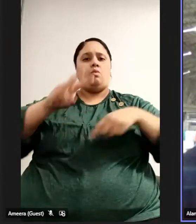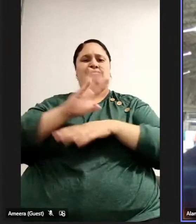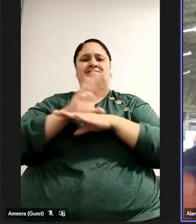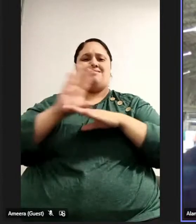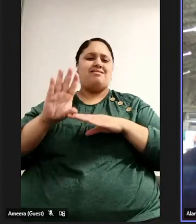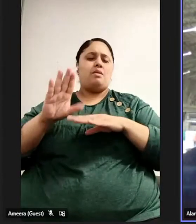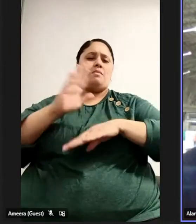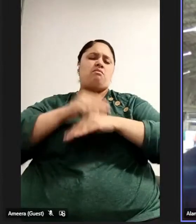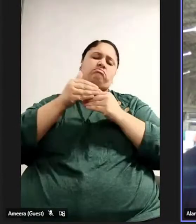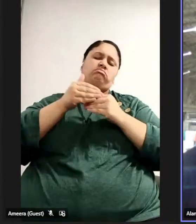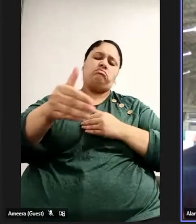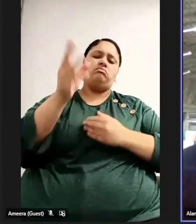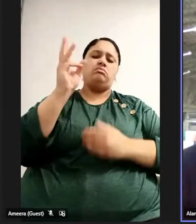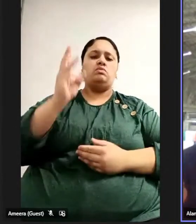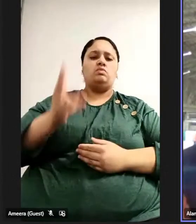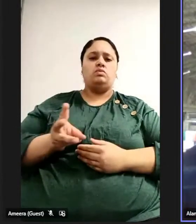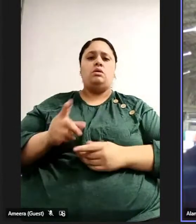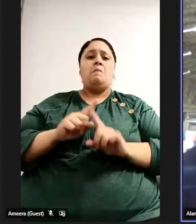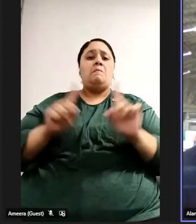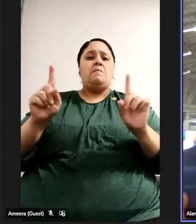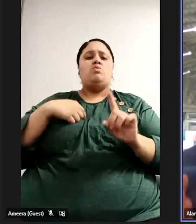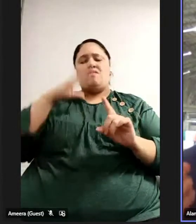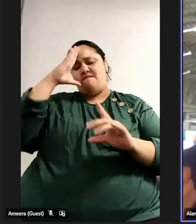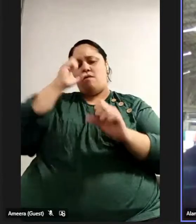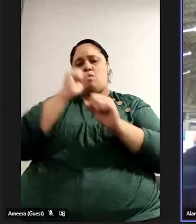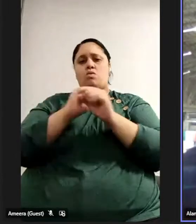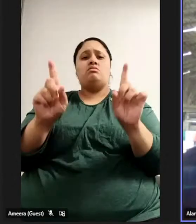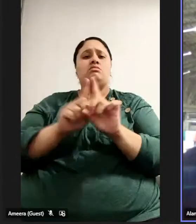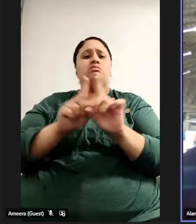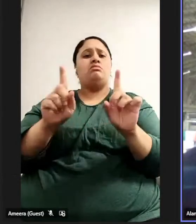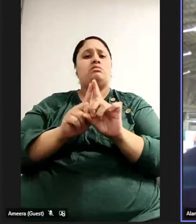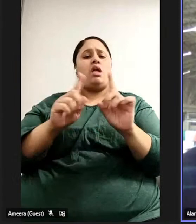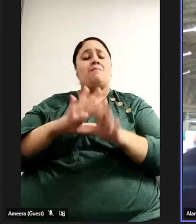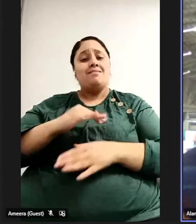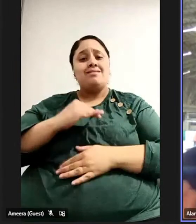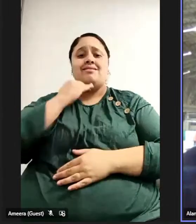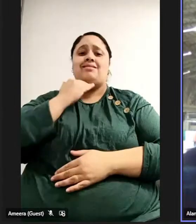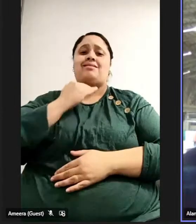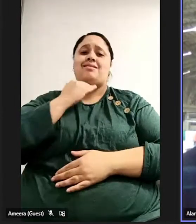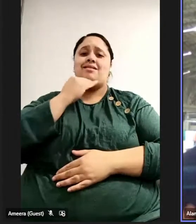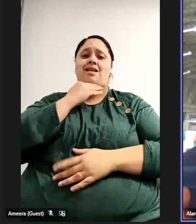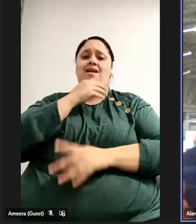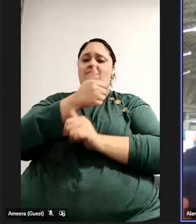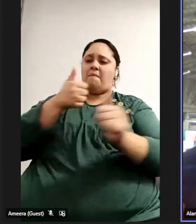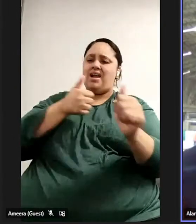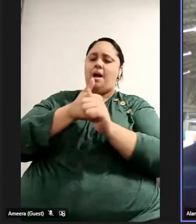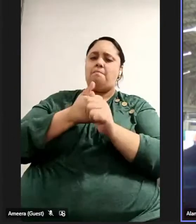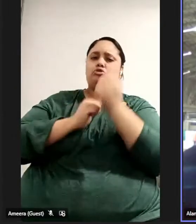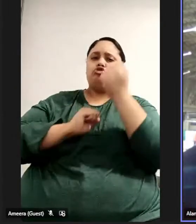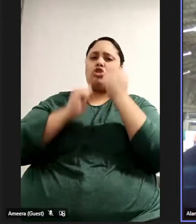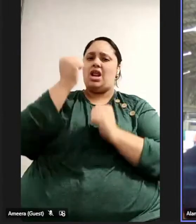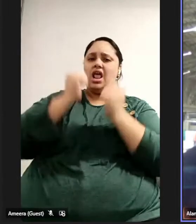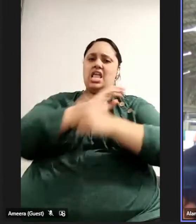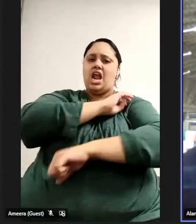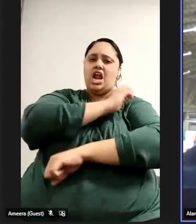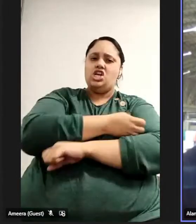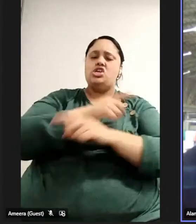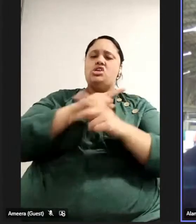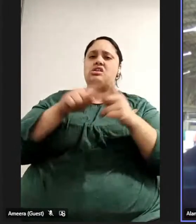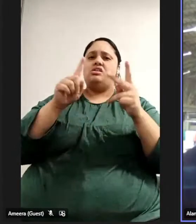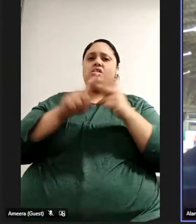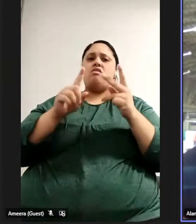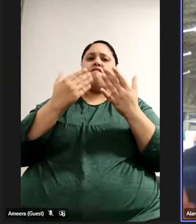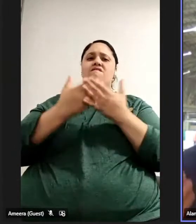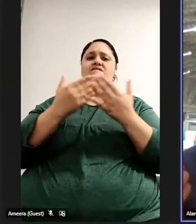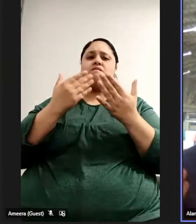same time, making sure that we're focusing on enough backup generation for our water systems and our sewage systems at